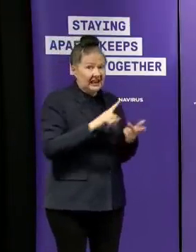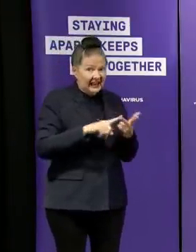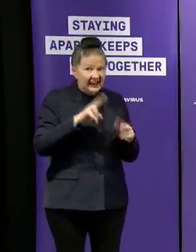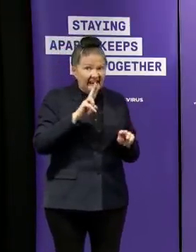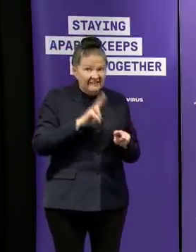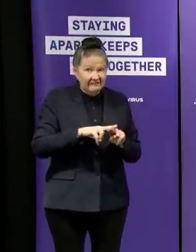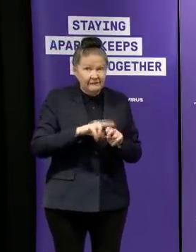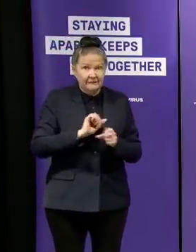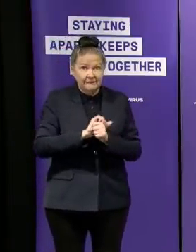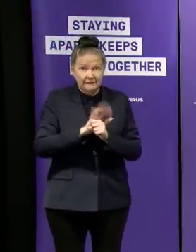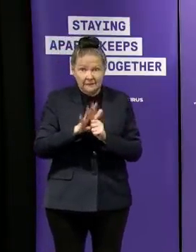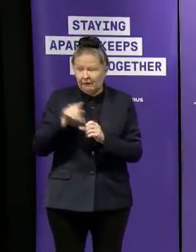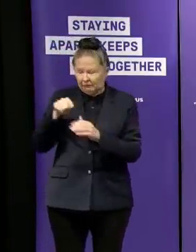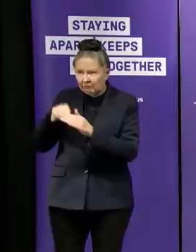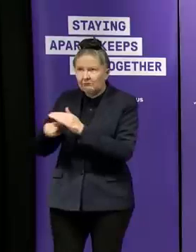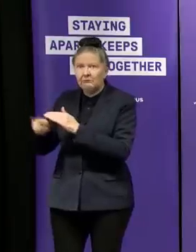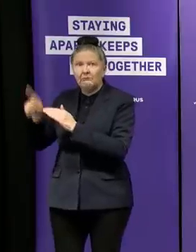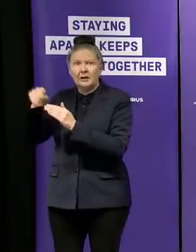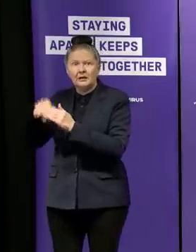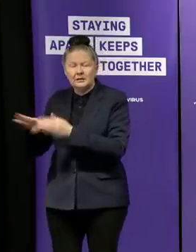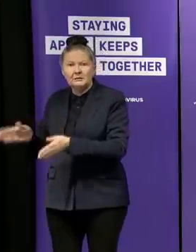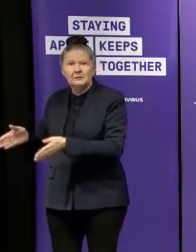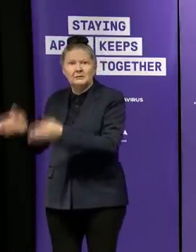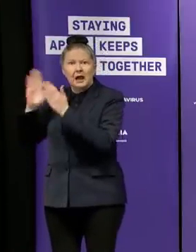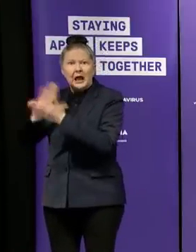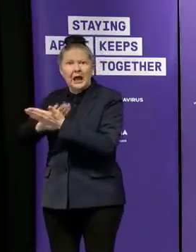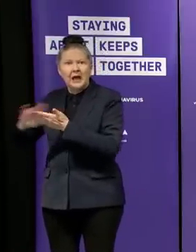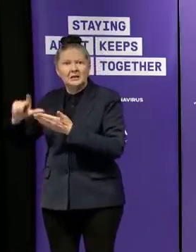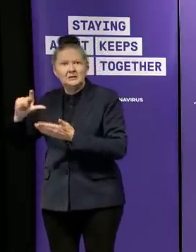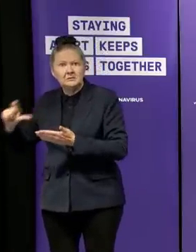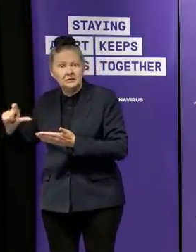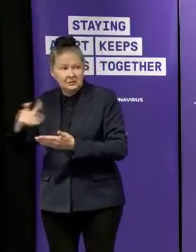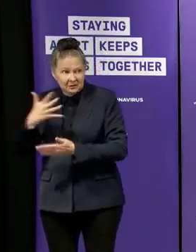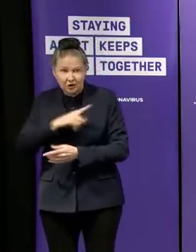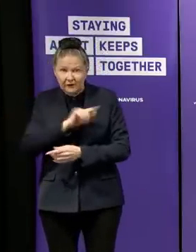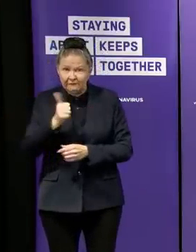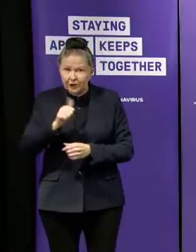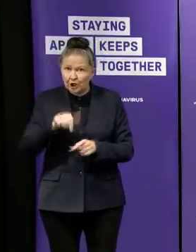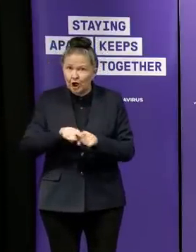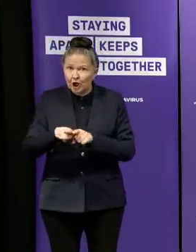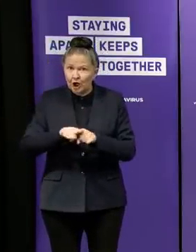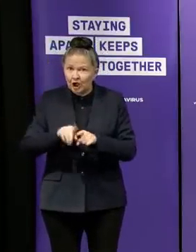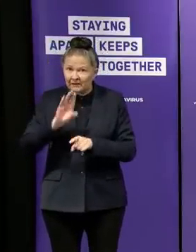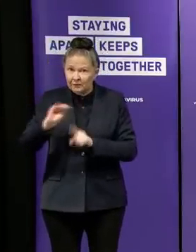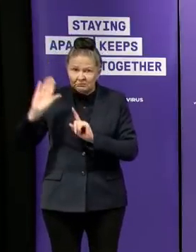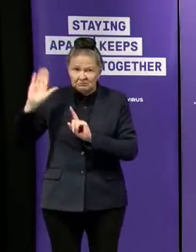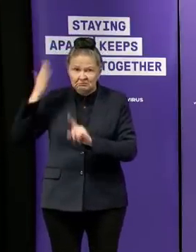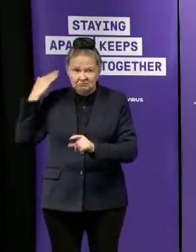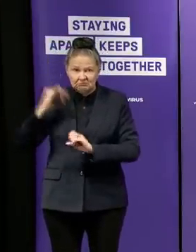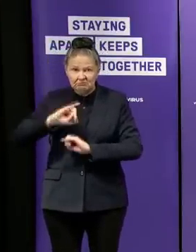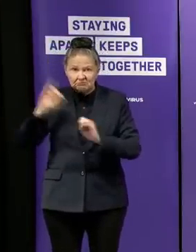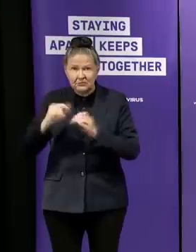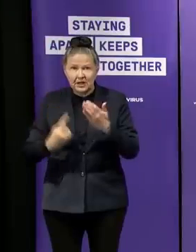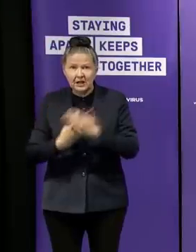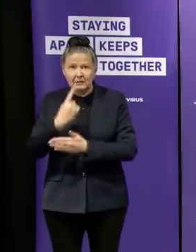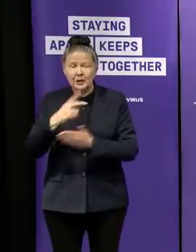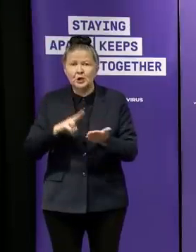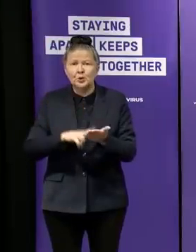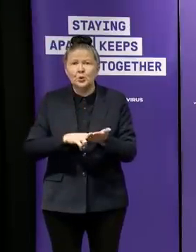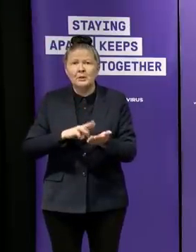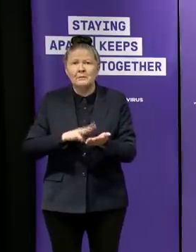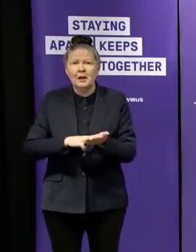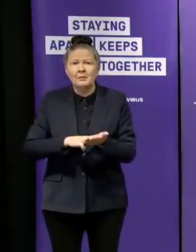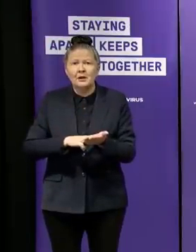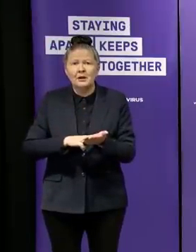places, though, has the government sort of learnt from what happened with the Flemington and the North Melbourne towers, for example, and